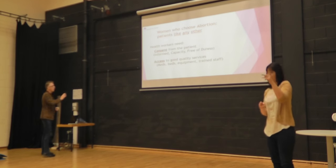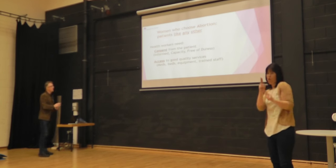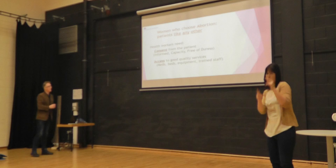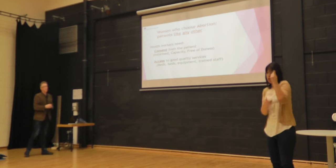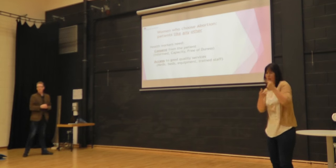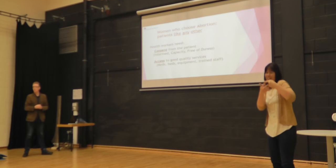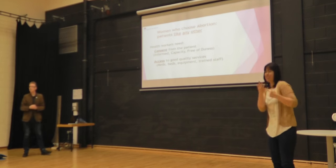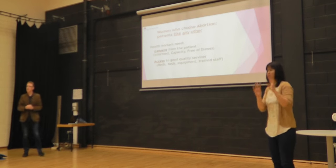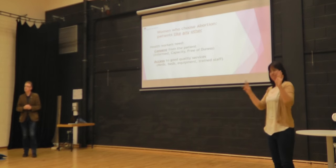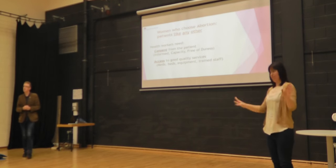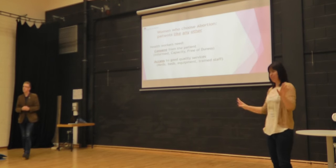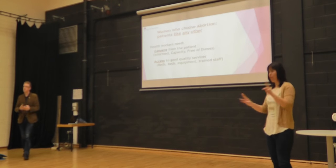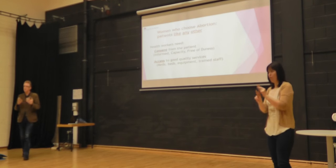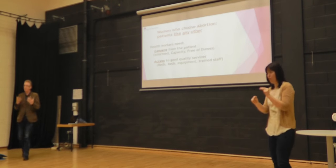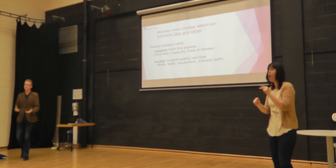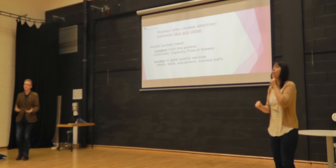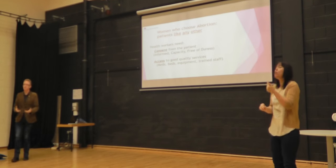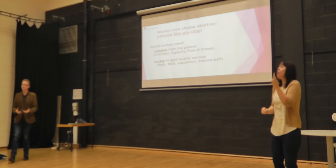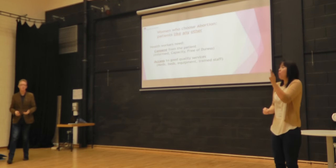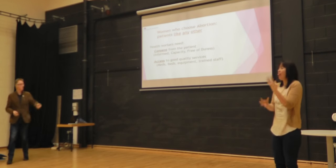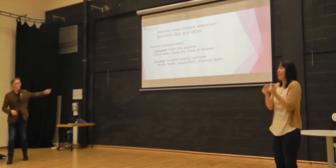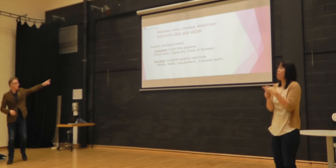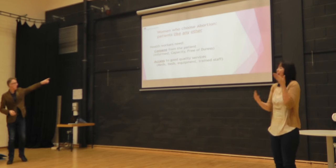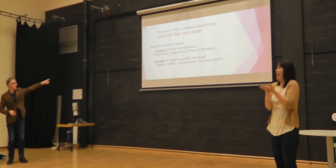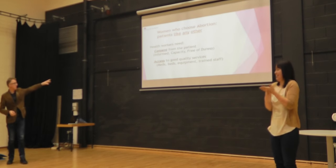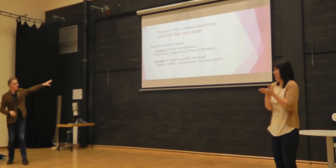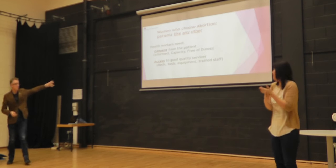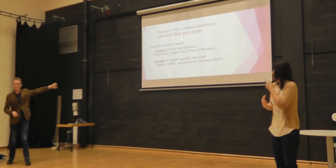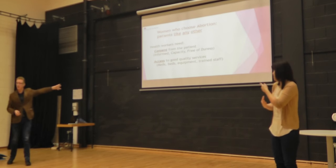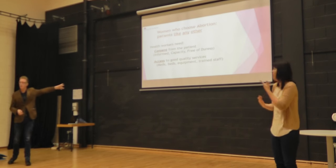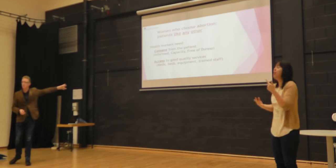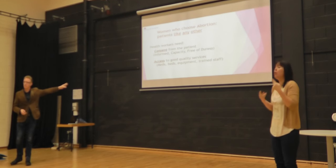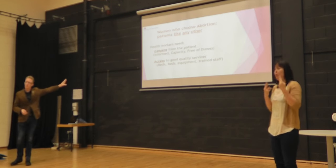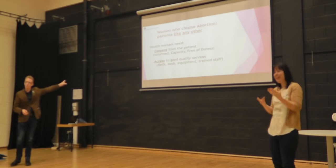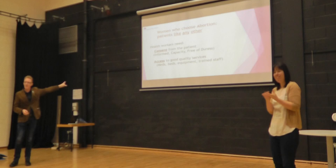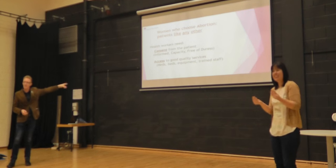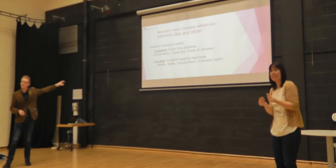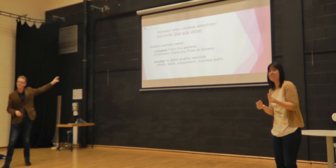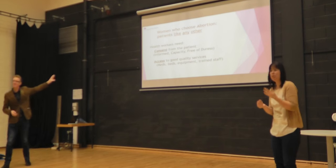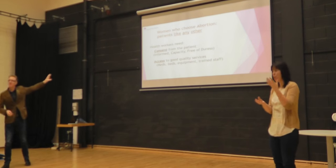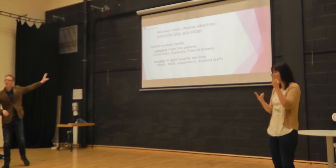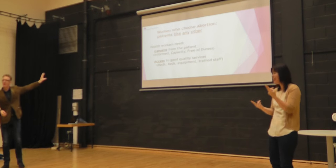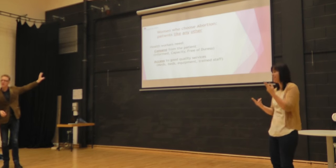The only thing we need around access is we need facilities. Currently,